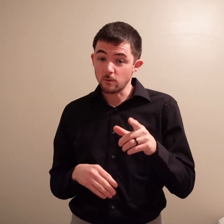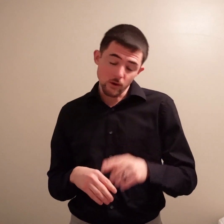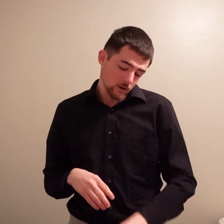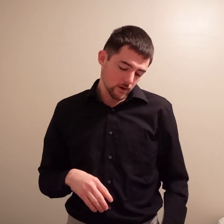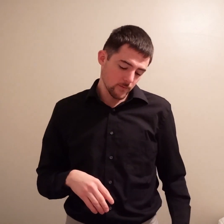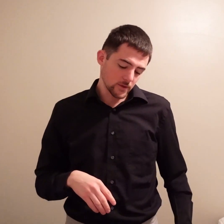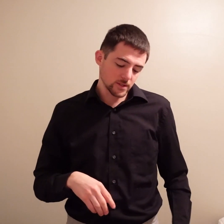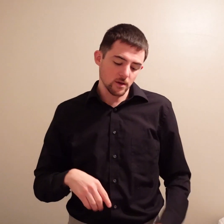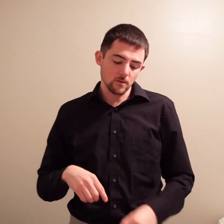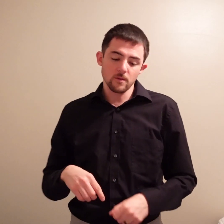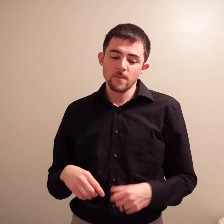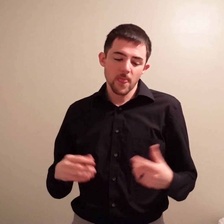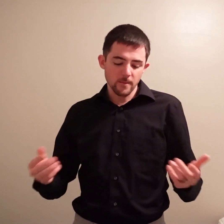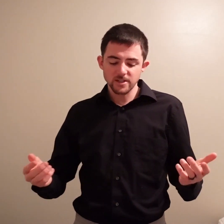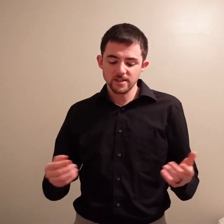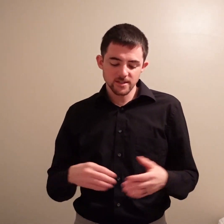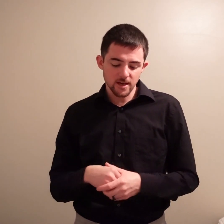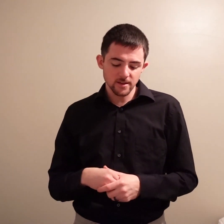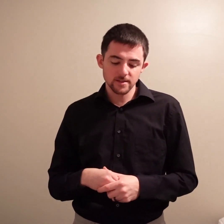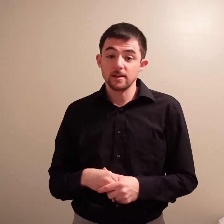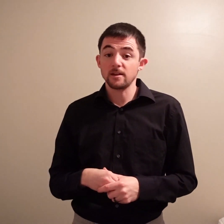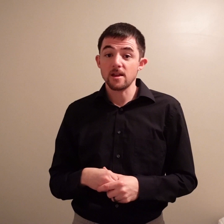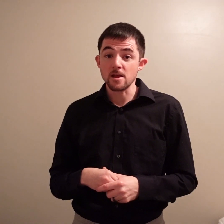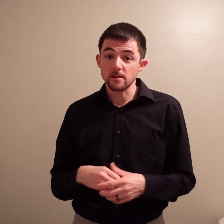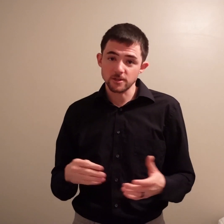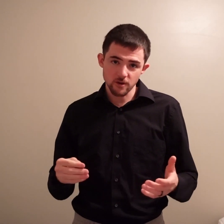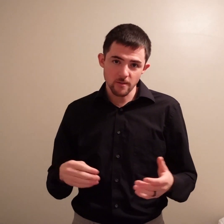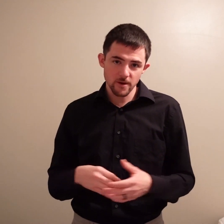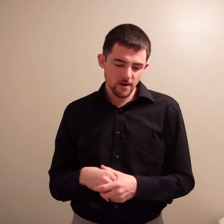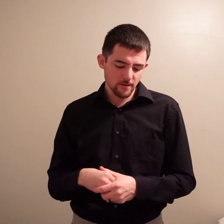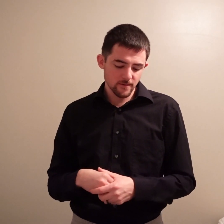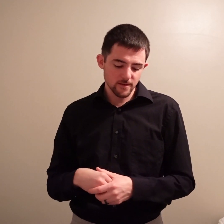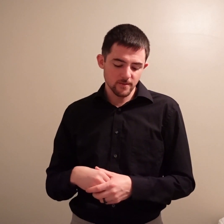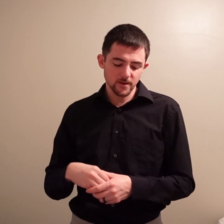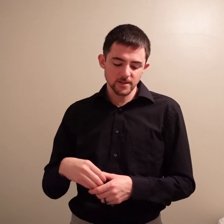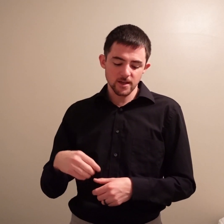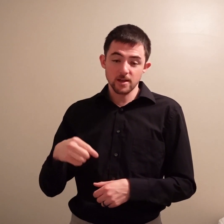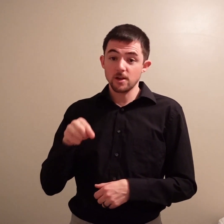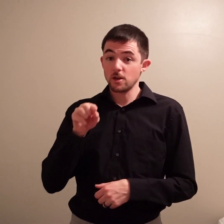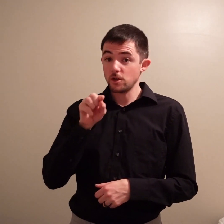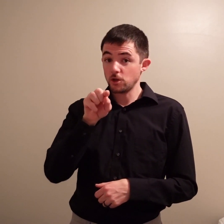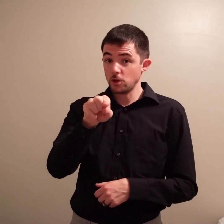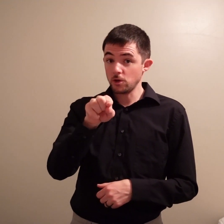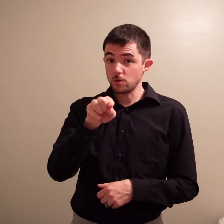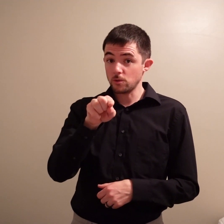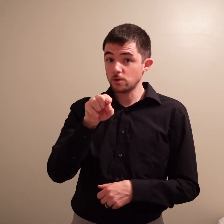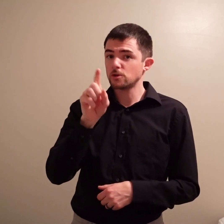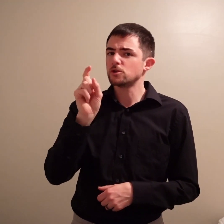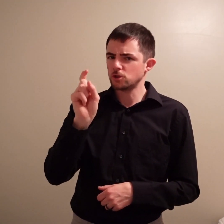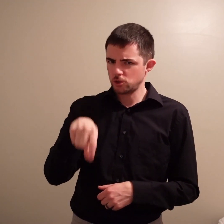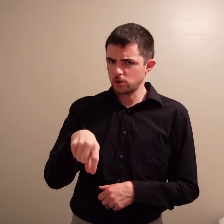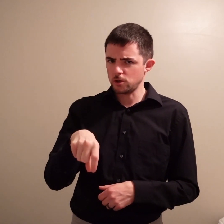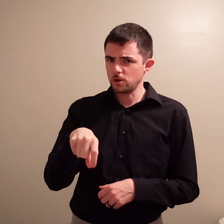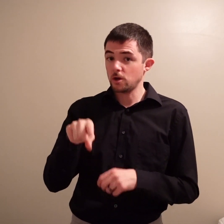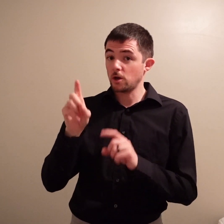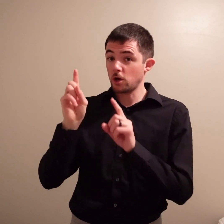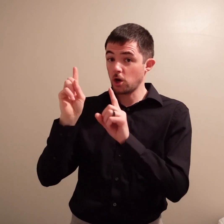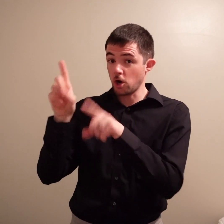work. So I'm just going to sign this in English grammar here. I'm going to say, You should